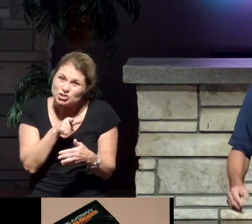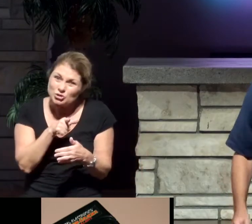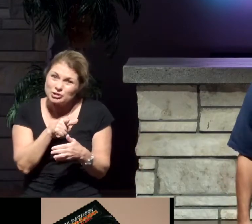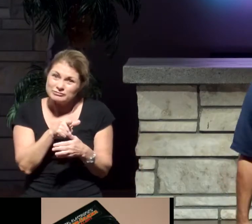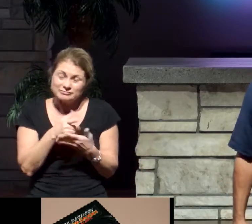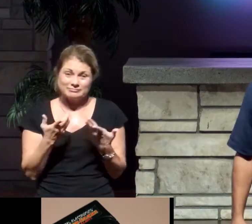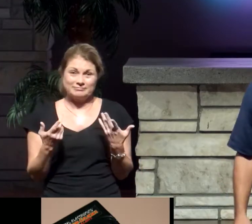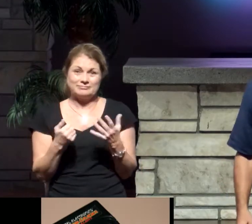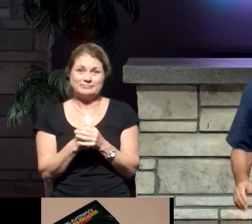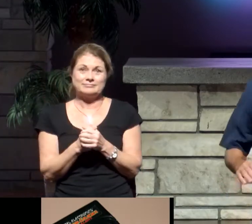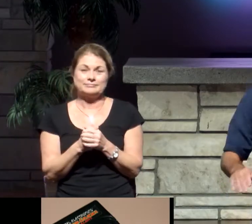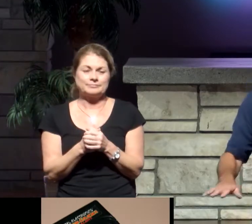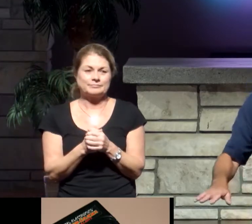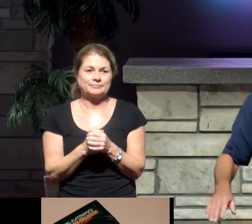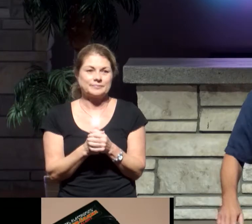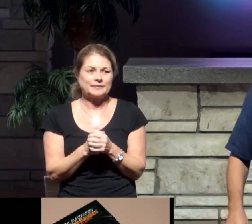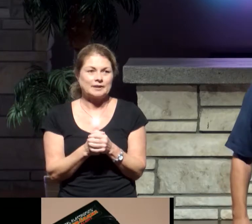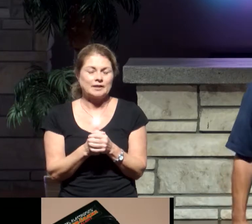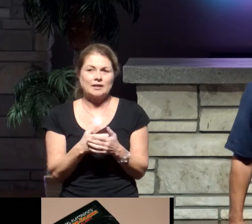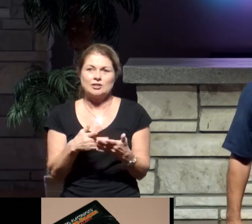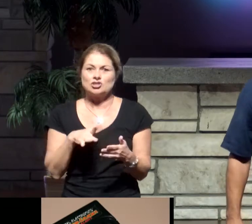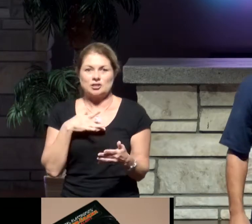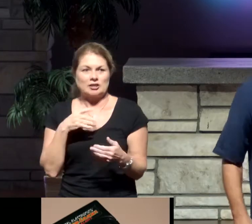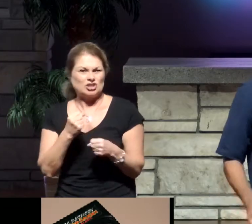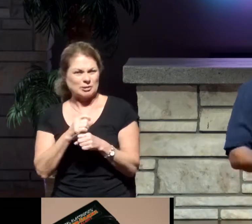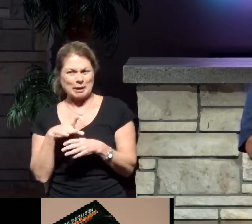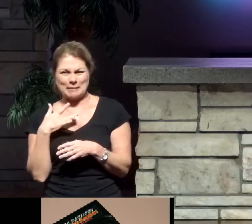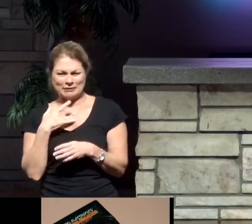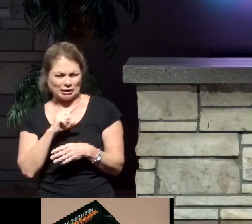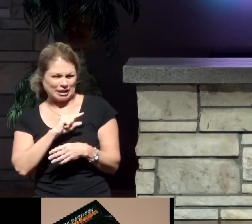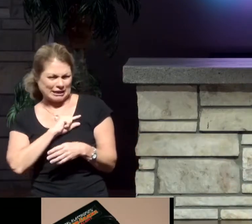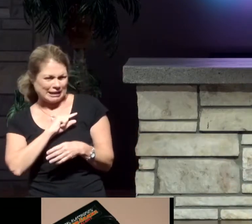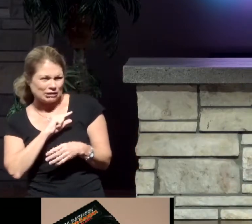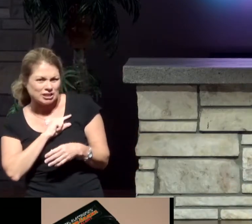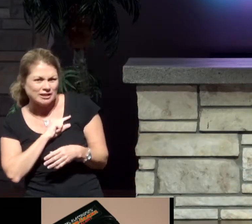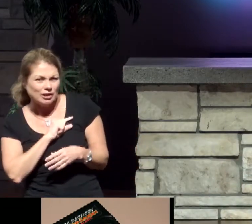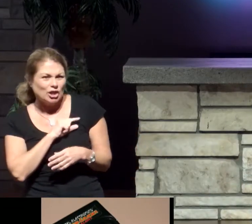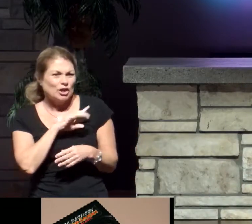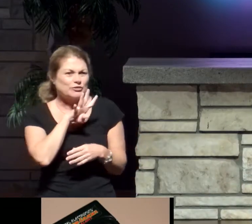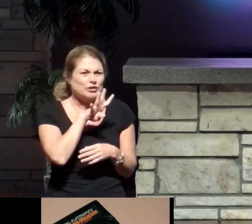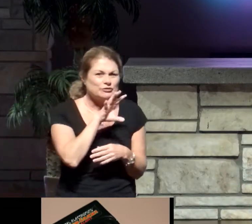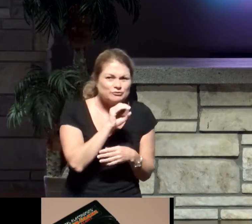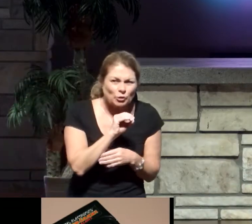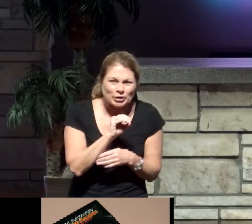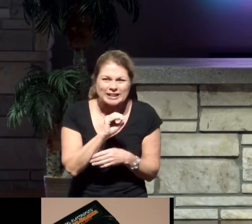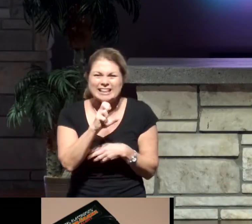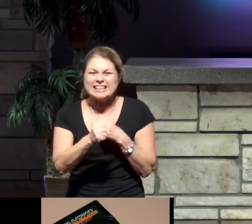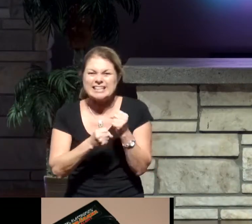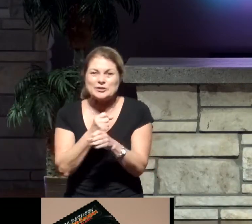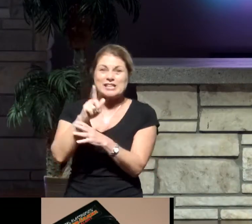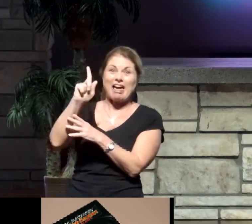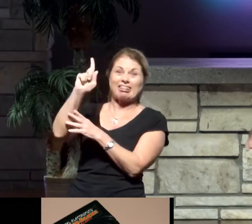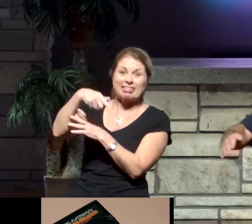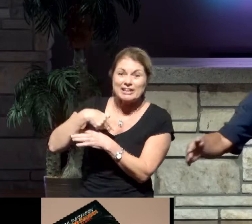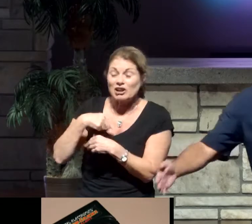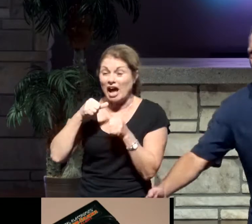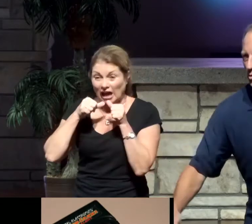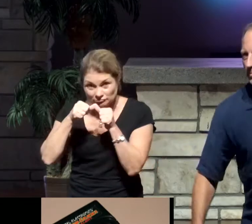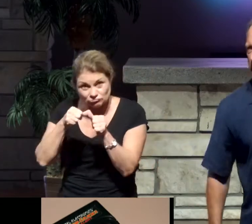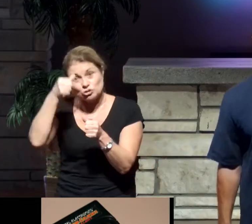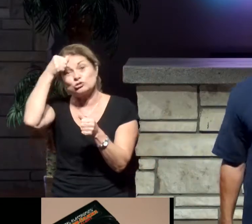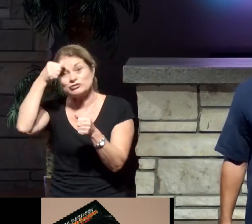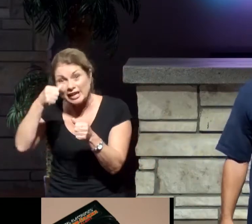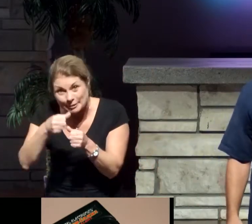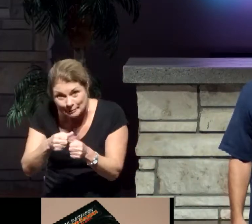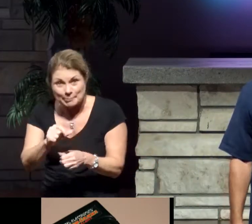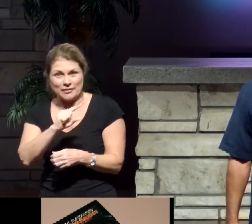to? She laid a guilt trip on me. Okay, for 40-some-odd years later, I continue to remember that guilt trip